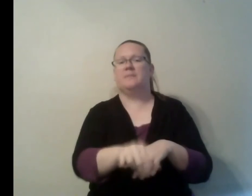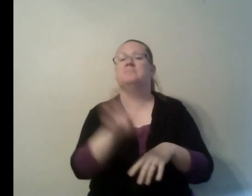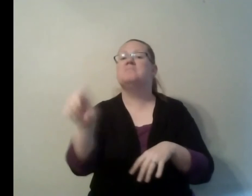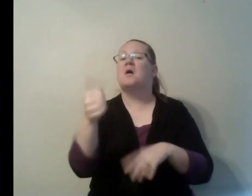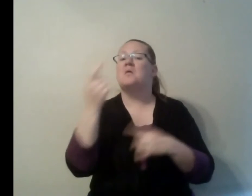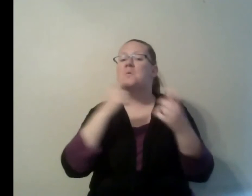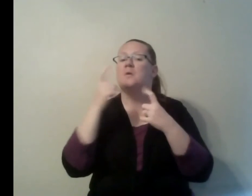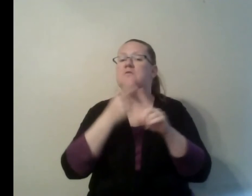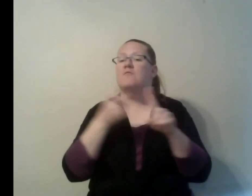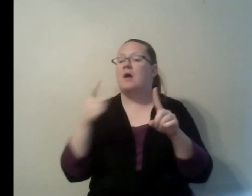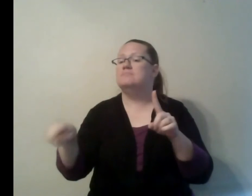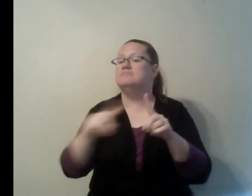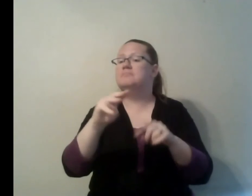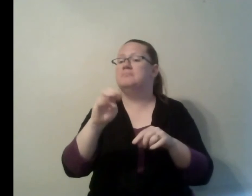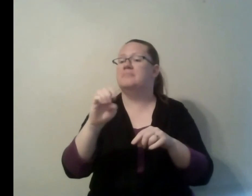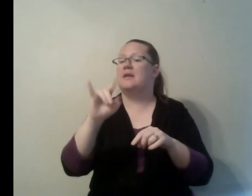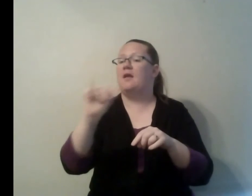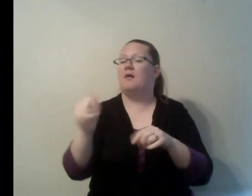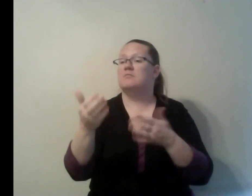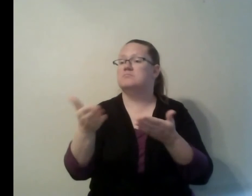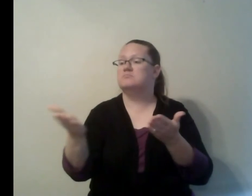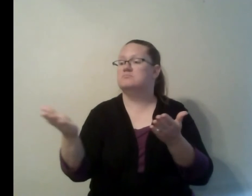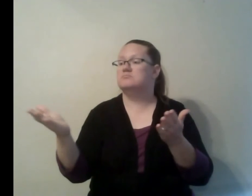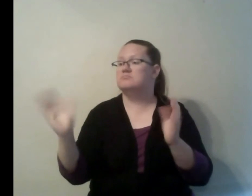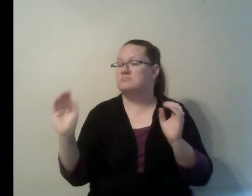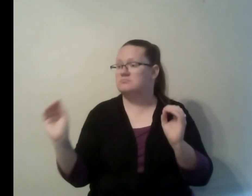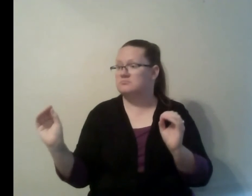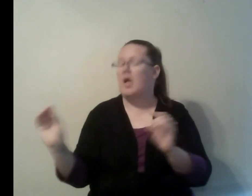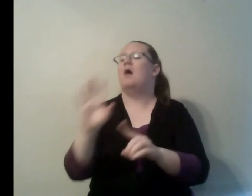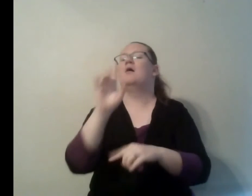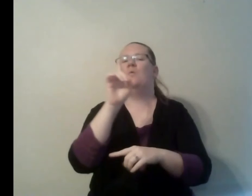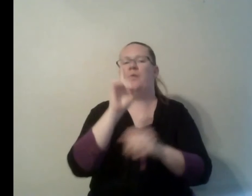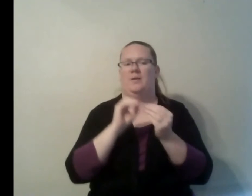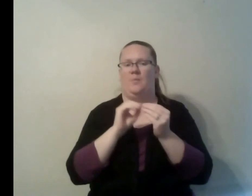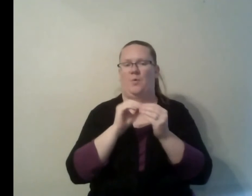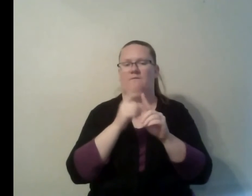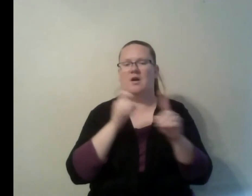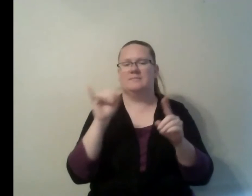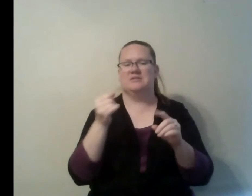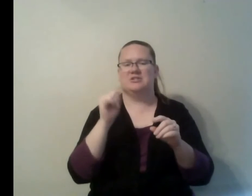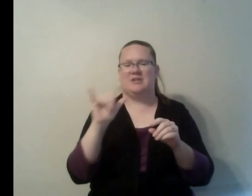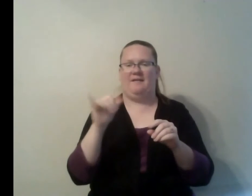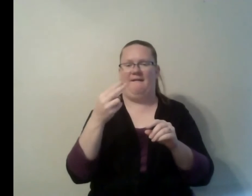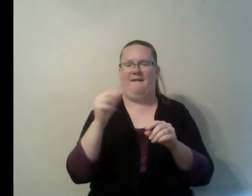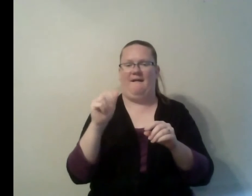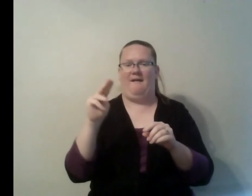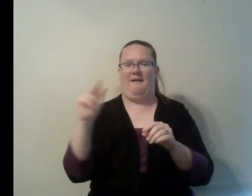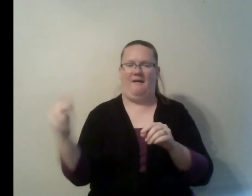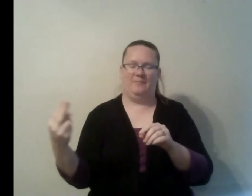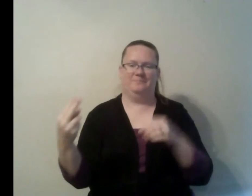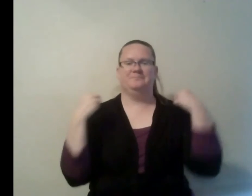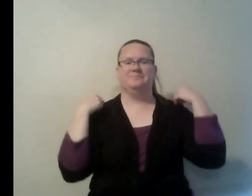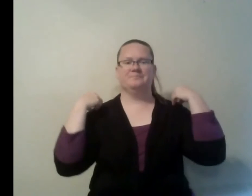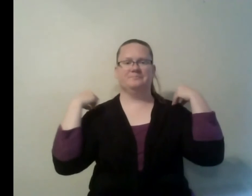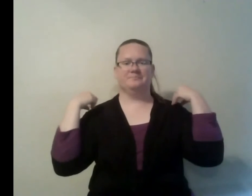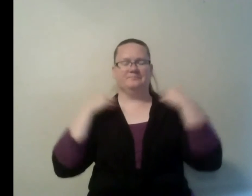From any of our media friends? Okay, we do have one more question from Jay Hanna. Go ahead, Can you hear Jay. me?